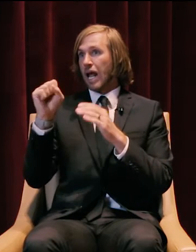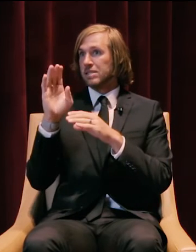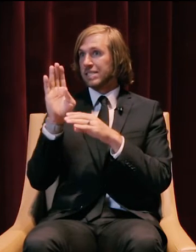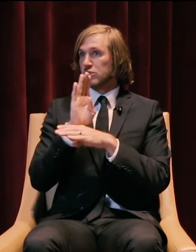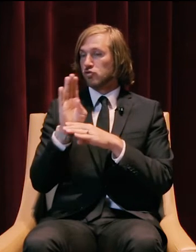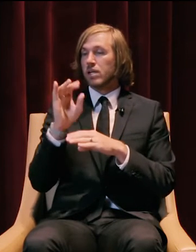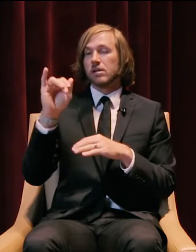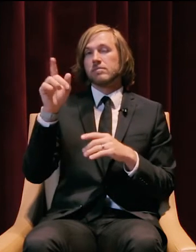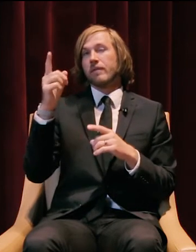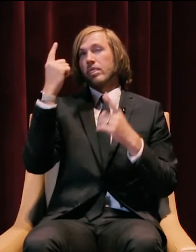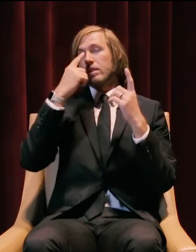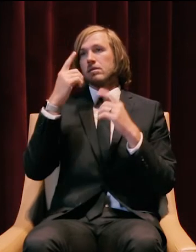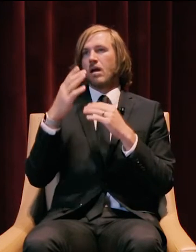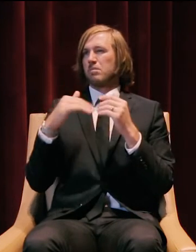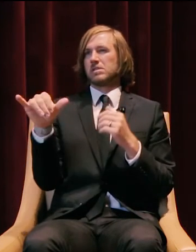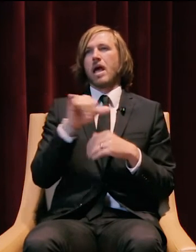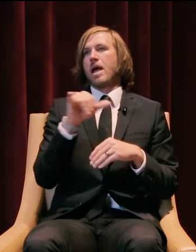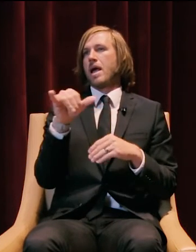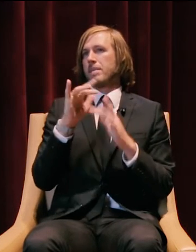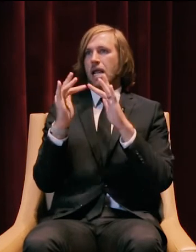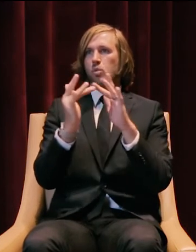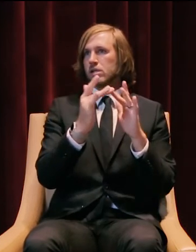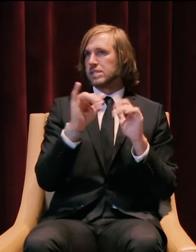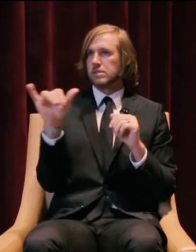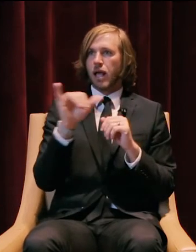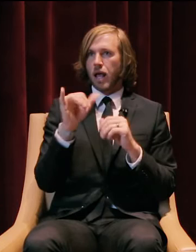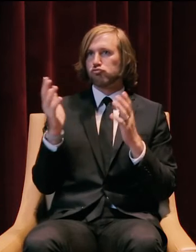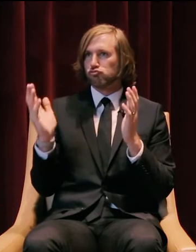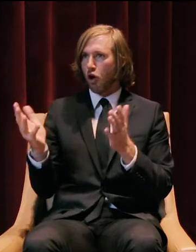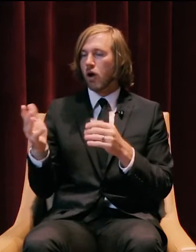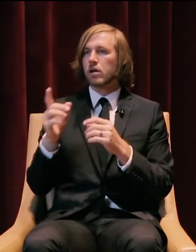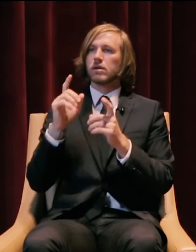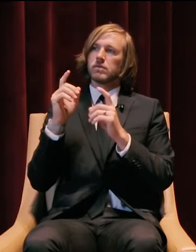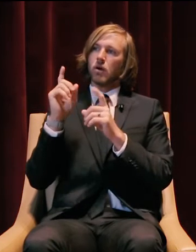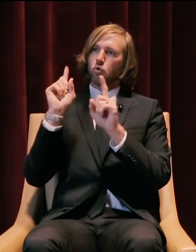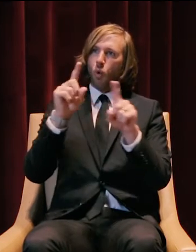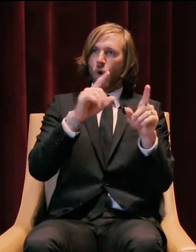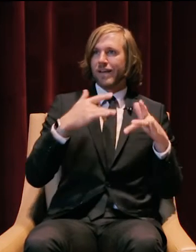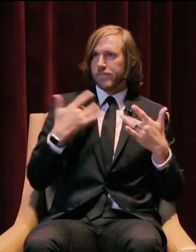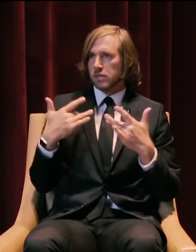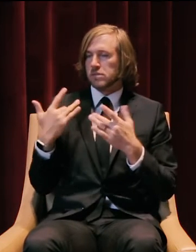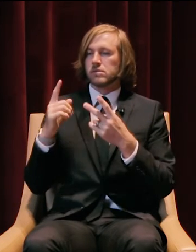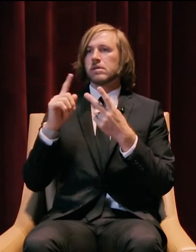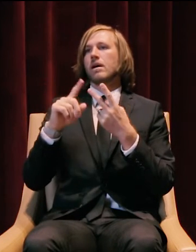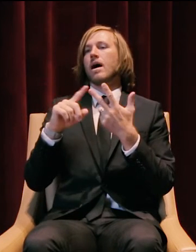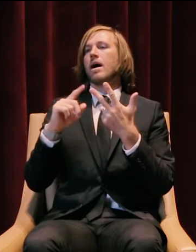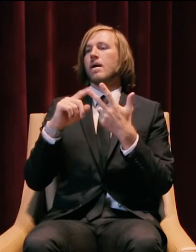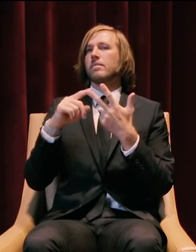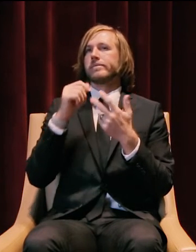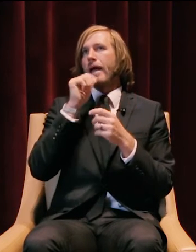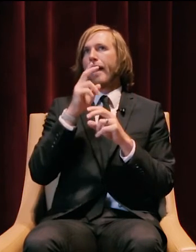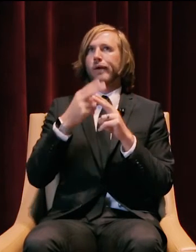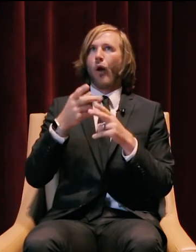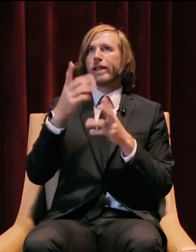industry, if you think about it, it's the same networking. It's just talking to people, going to these events and these, don't want